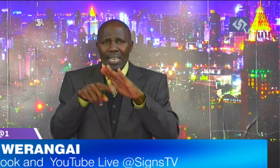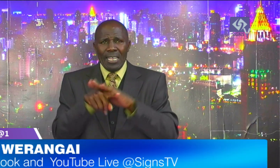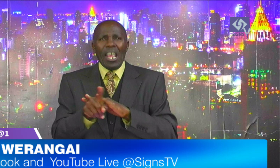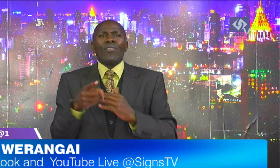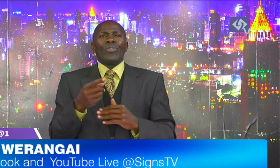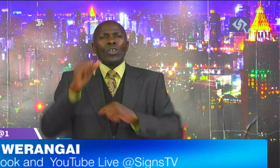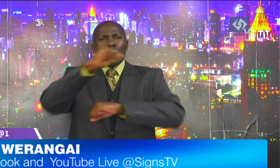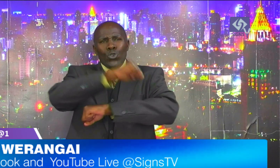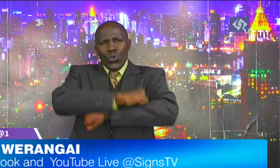schools.